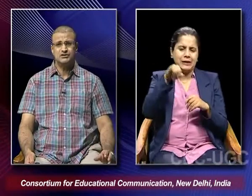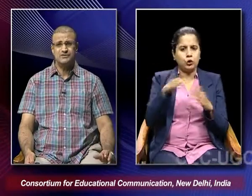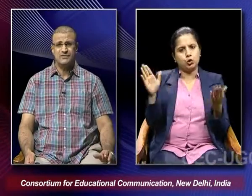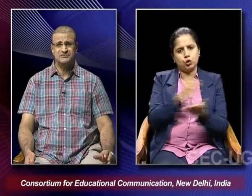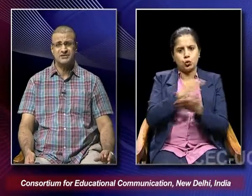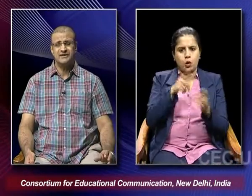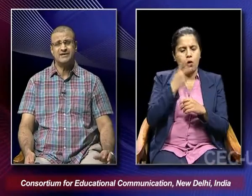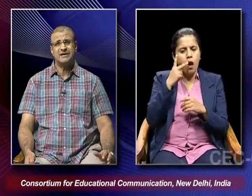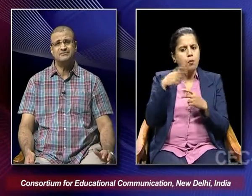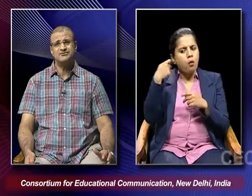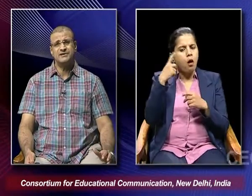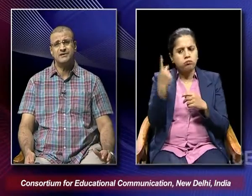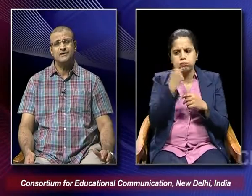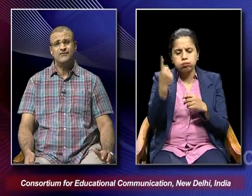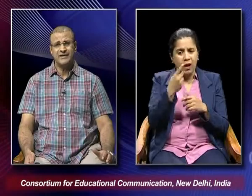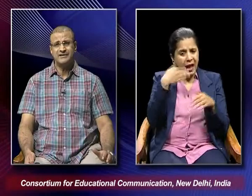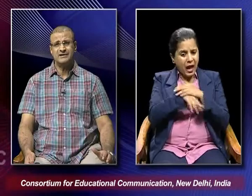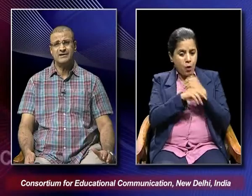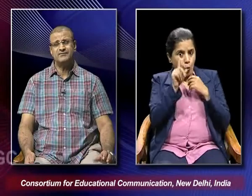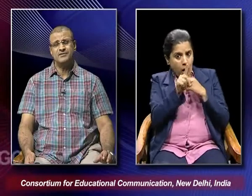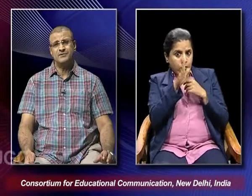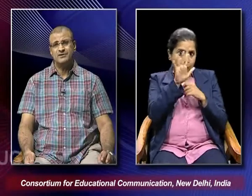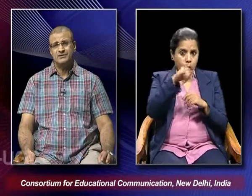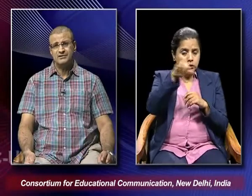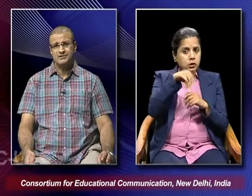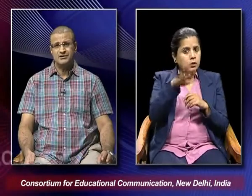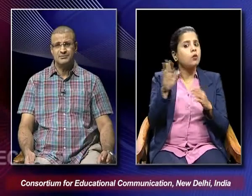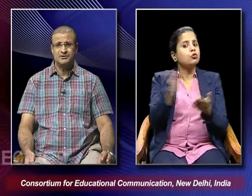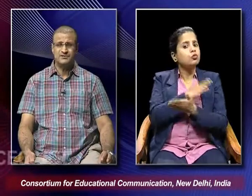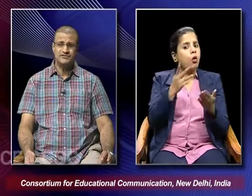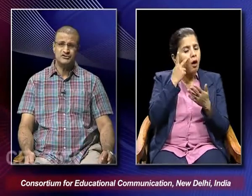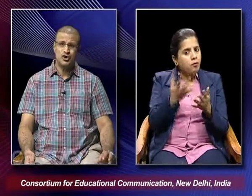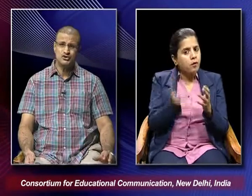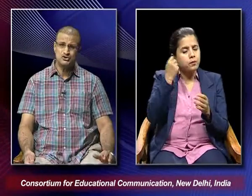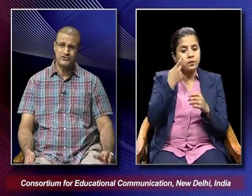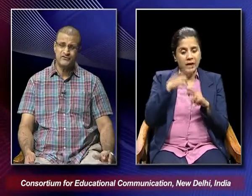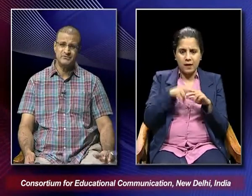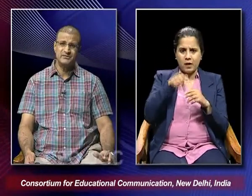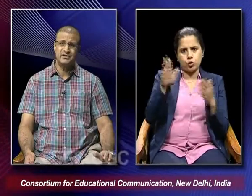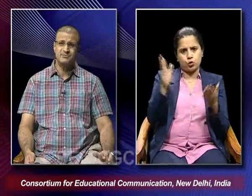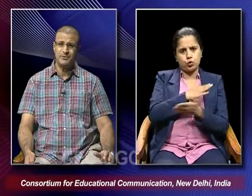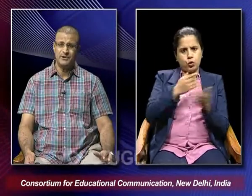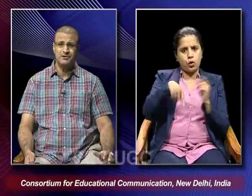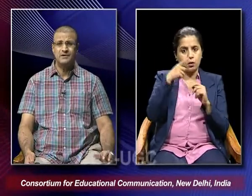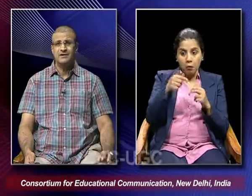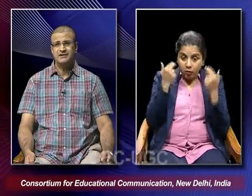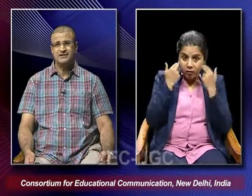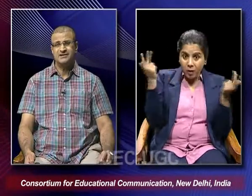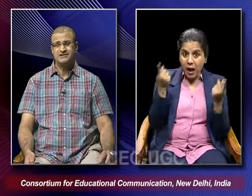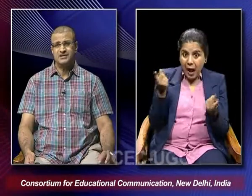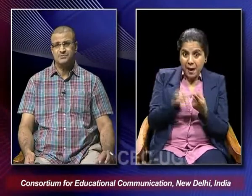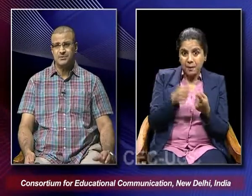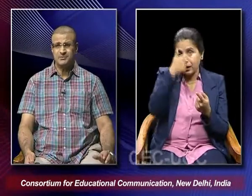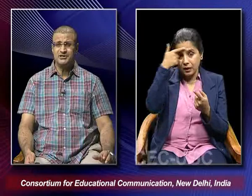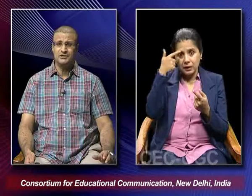each of the films, and many a times we find that if the songs of a film, they become popular, then there is